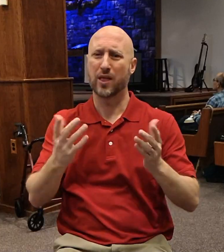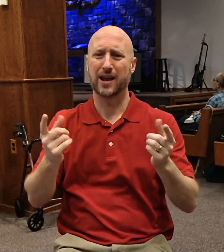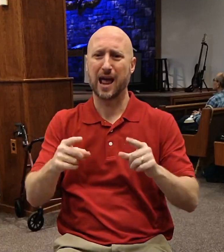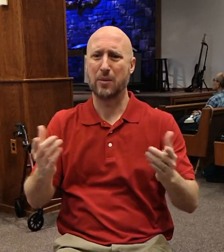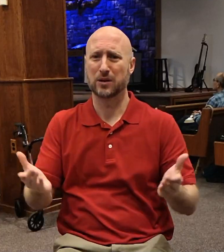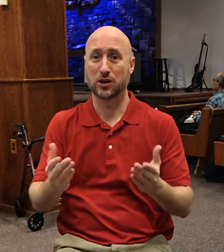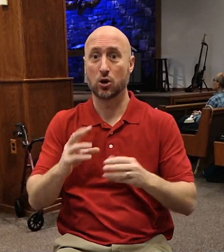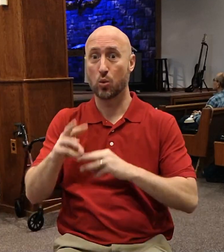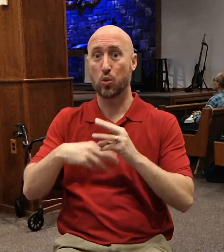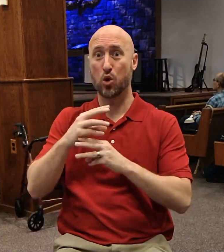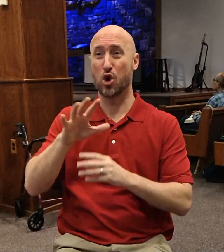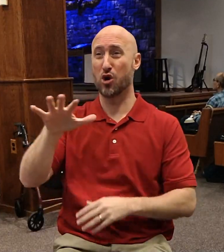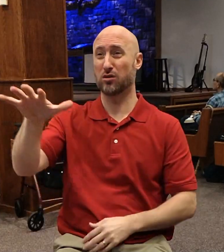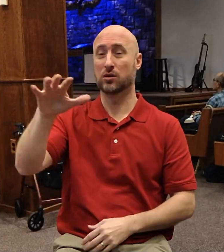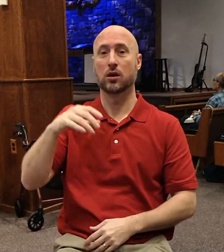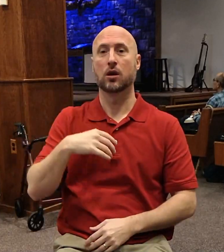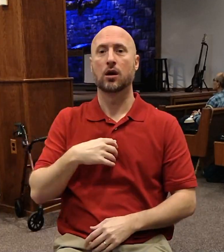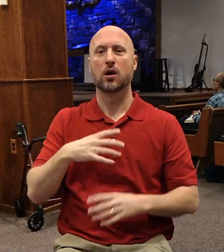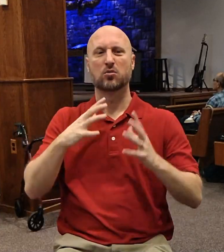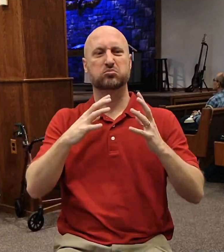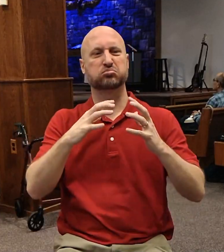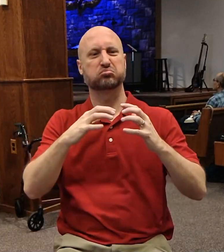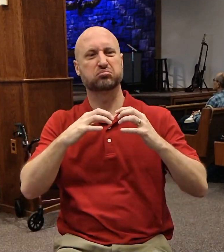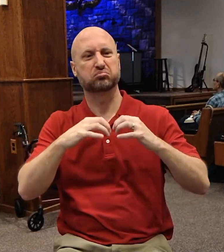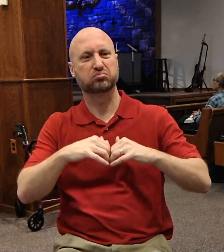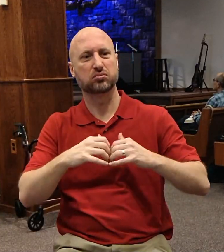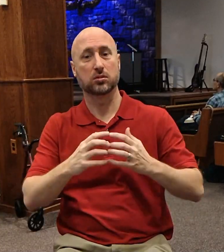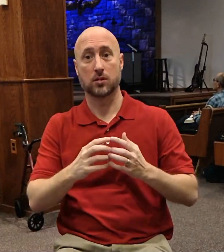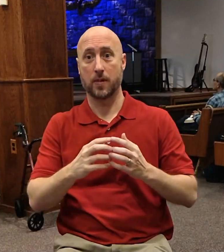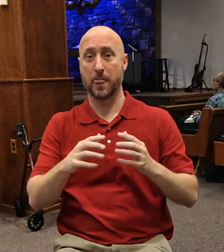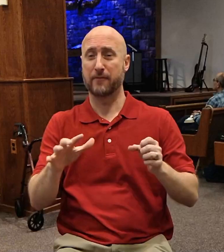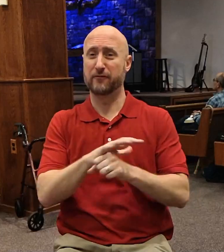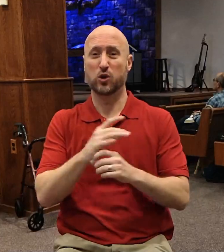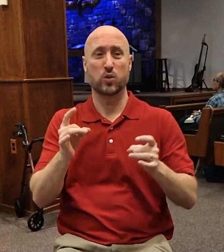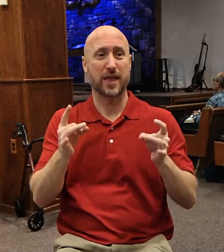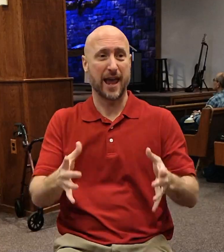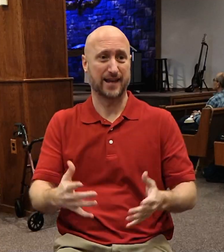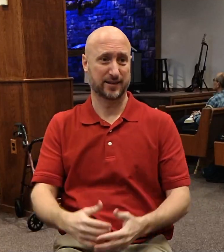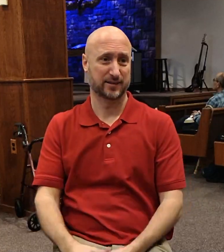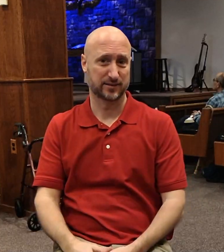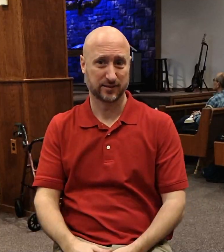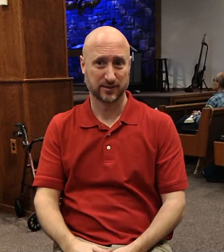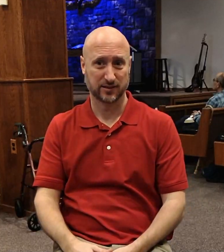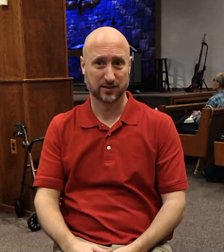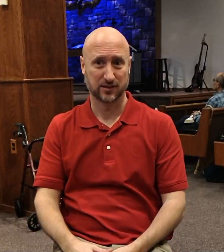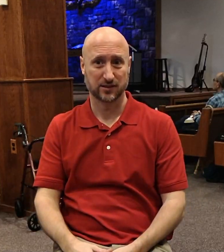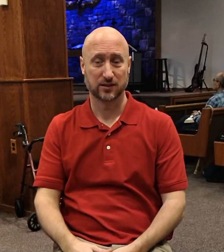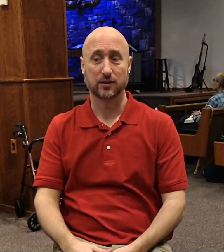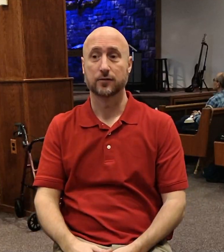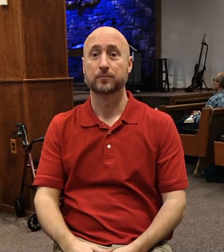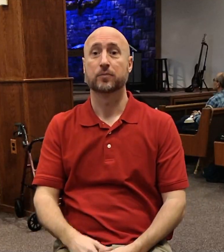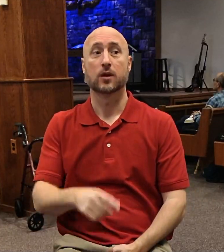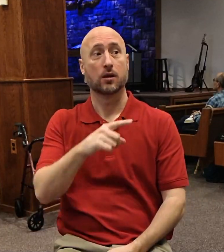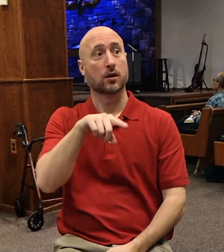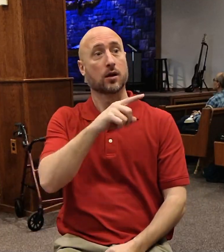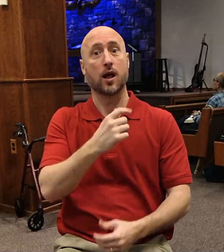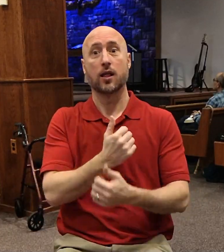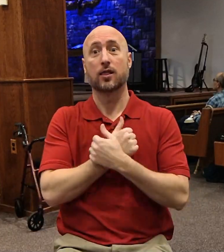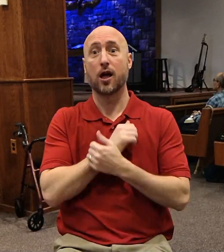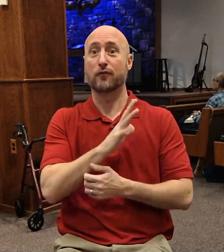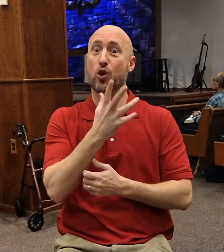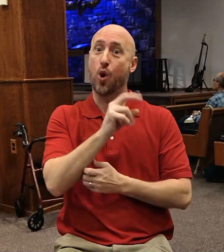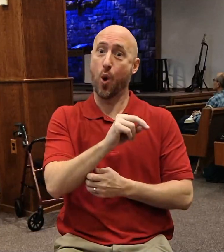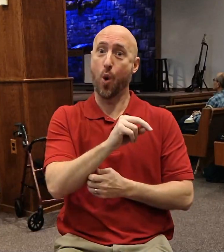is disintegrating. It's filled with hate. Oh, the world loves its own, Jesus. But it's not real love. It's not a sacrificial love.